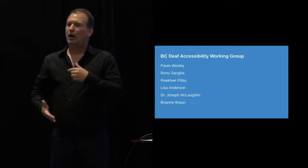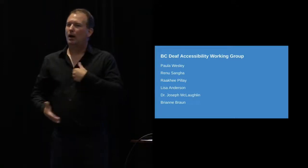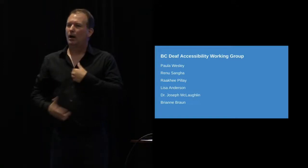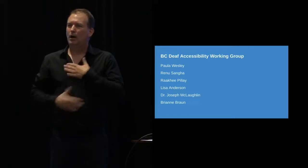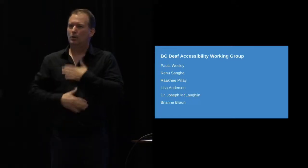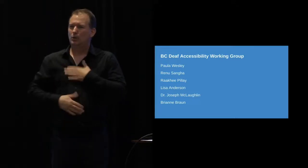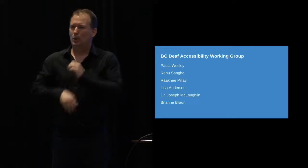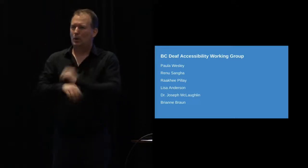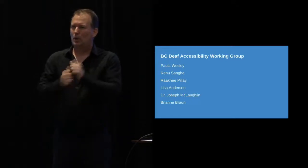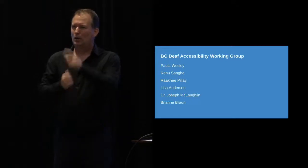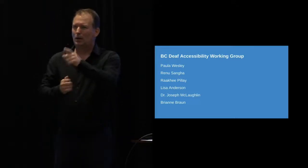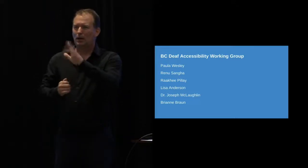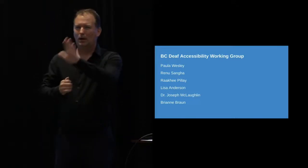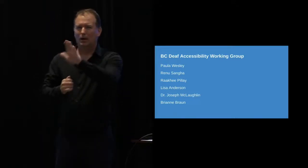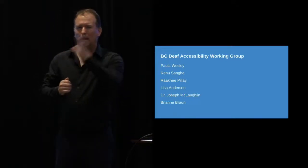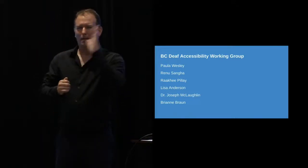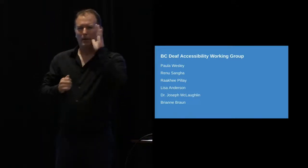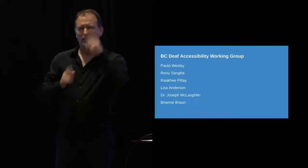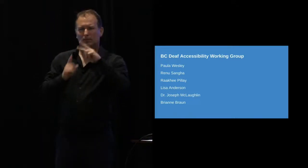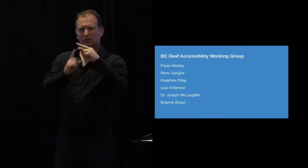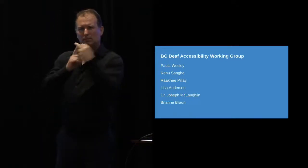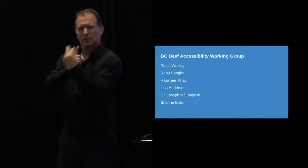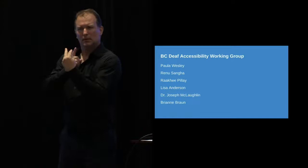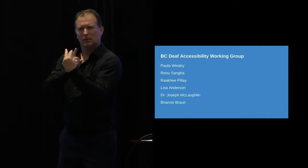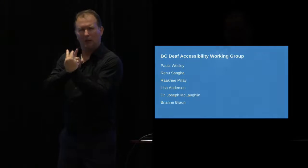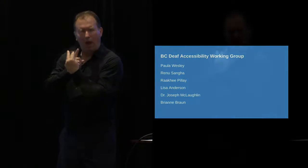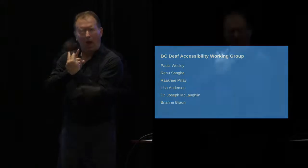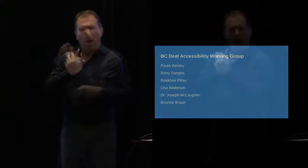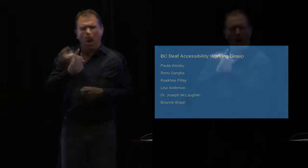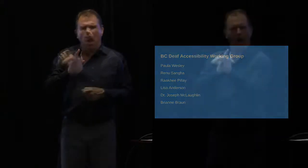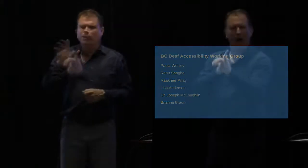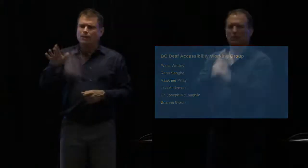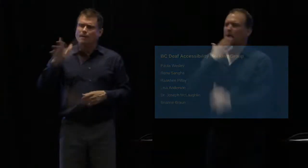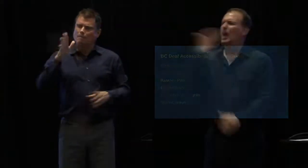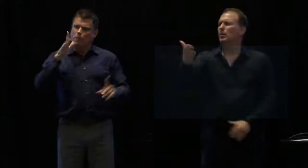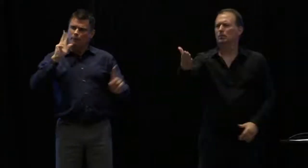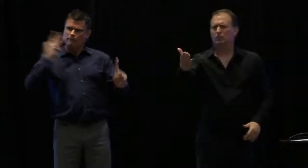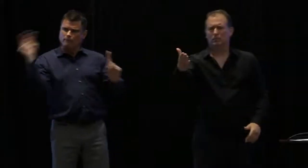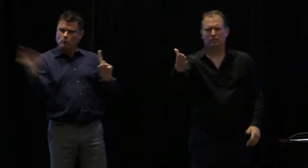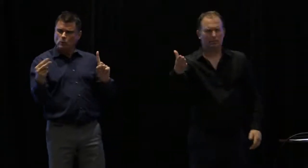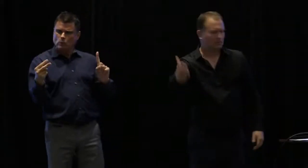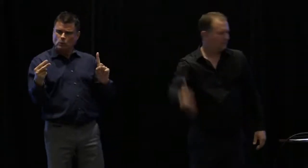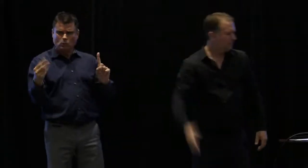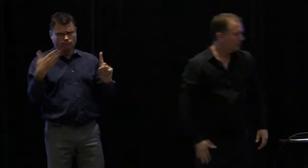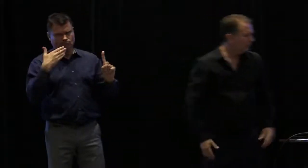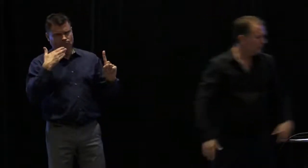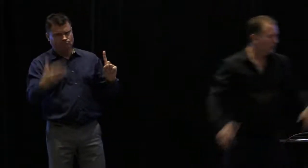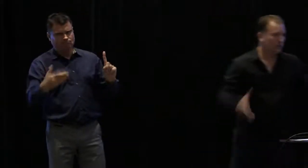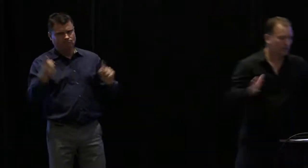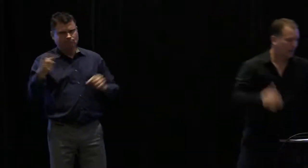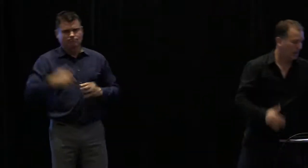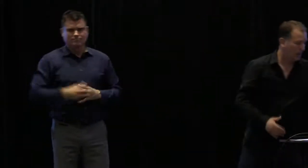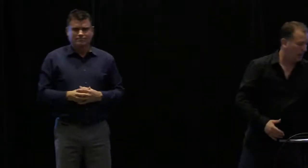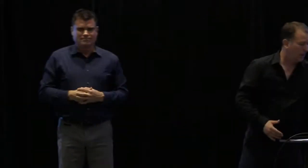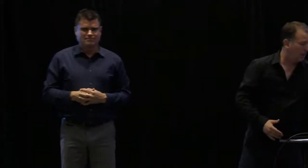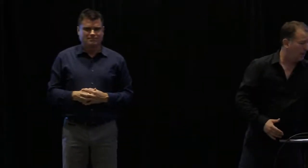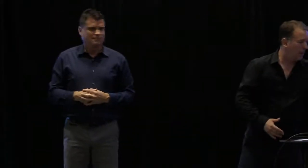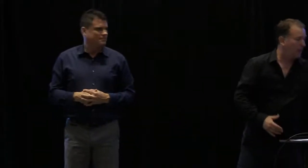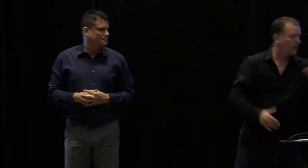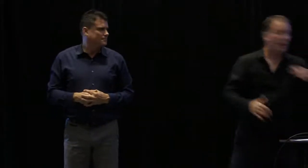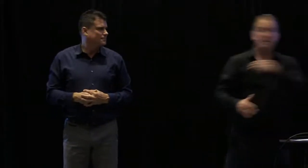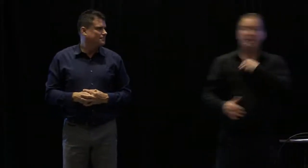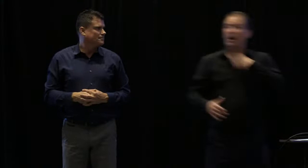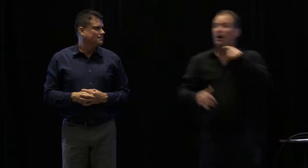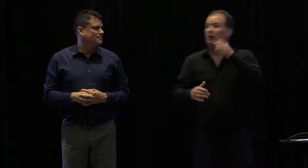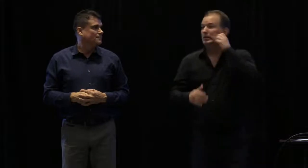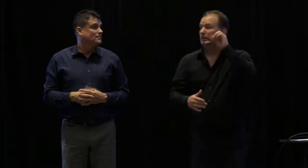think. Brianne is here. Thank you so much. Working with you from the perspective of a parent has been incredible. So